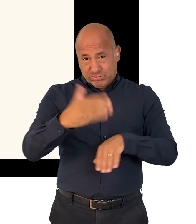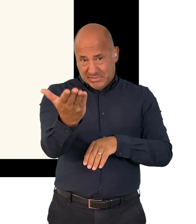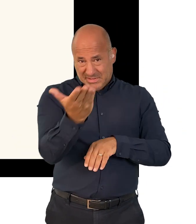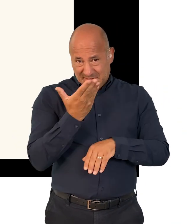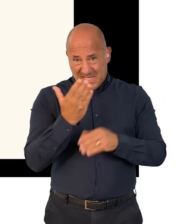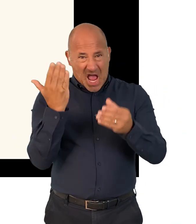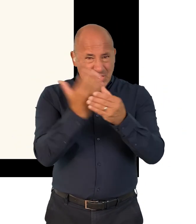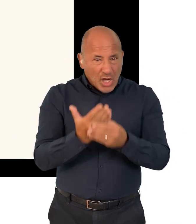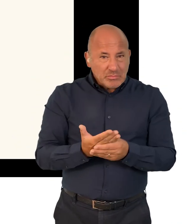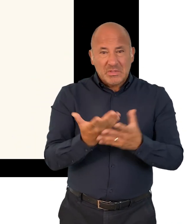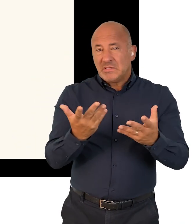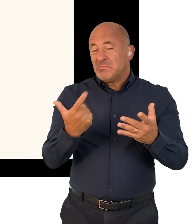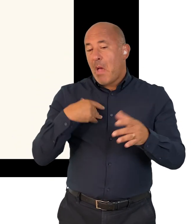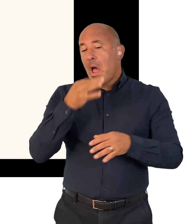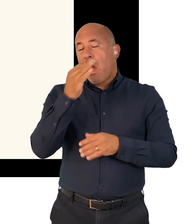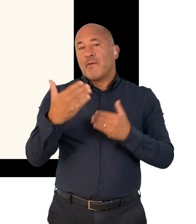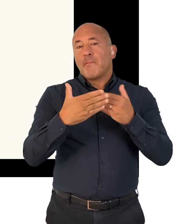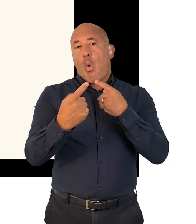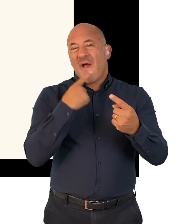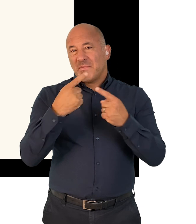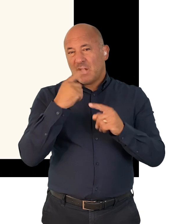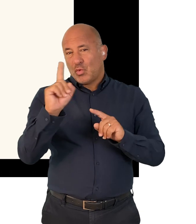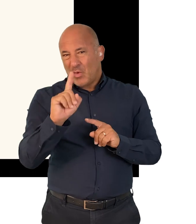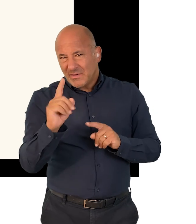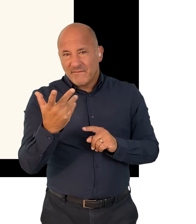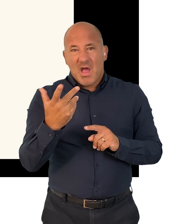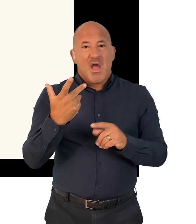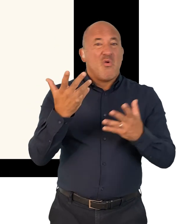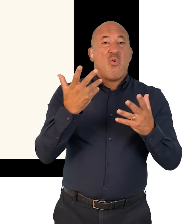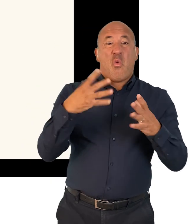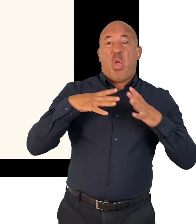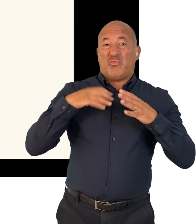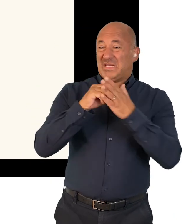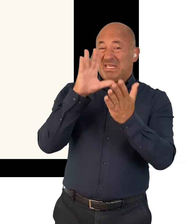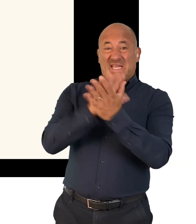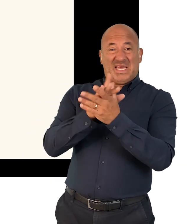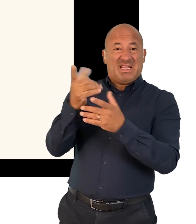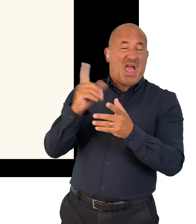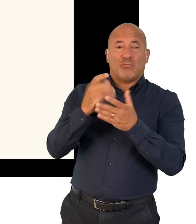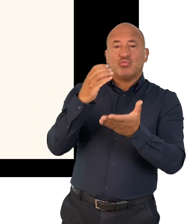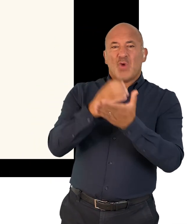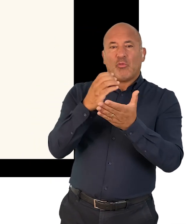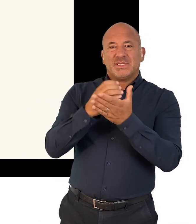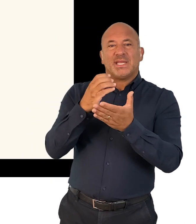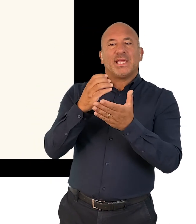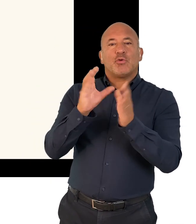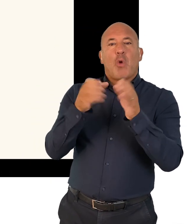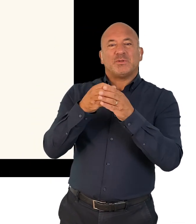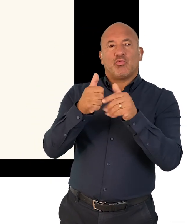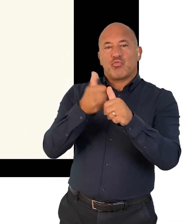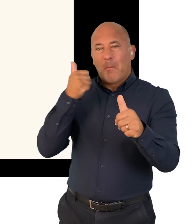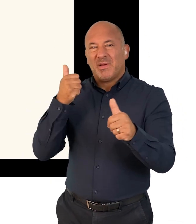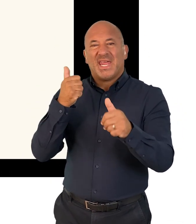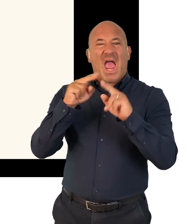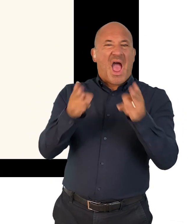and attachments, any further information that we request, and where relevant, publicly available data and information from the